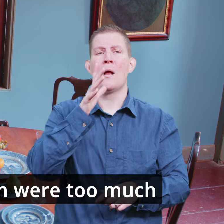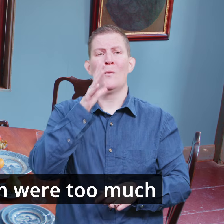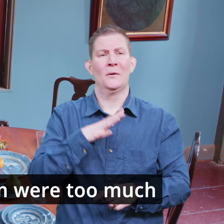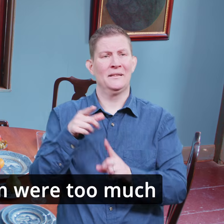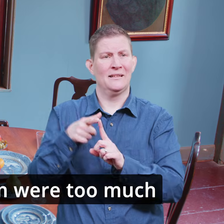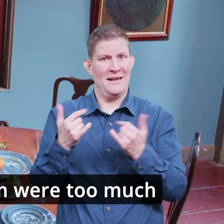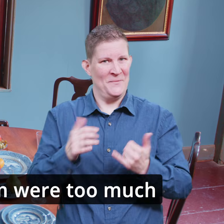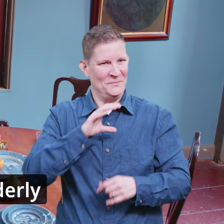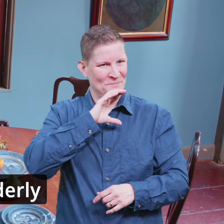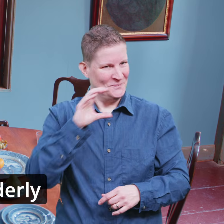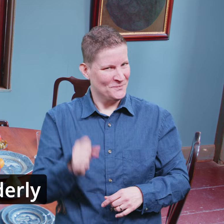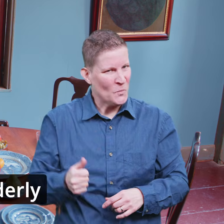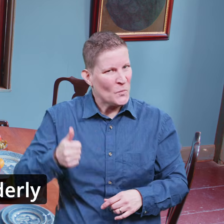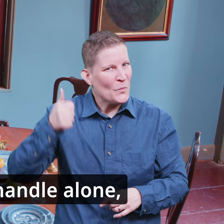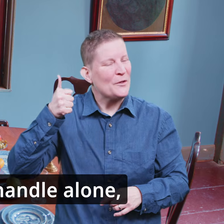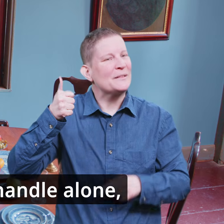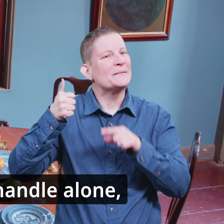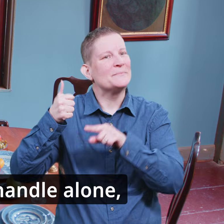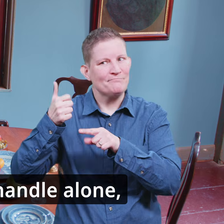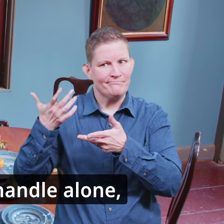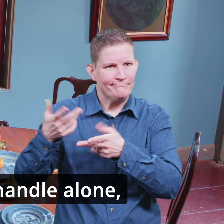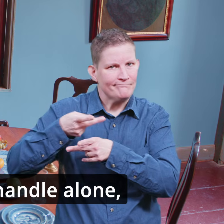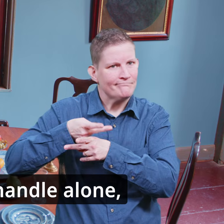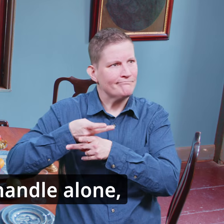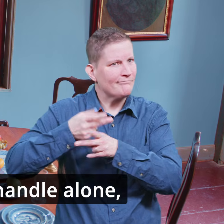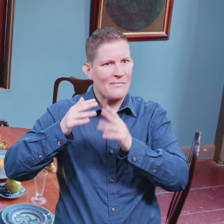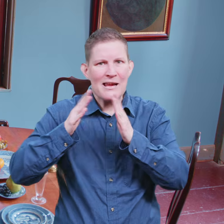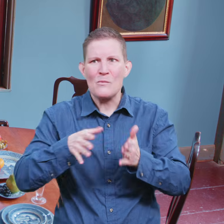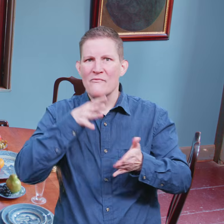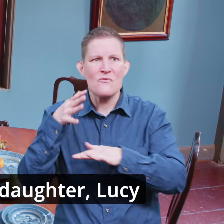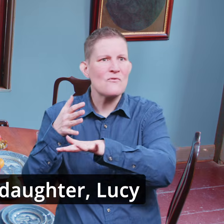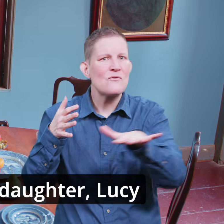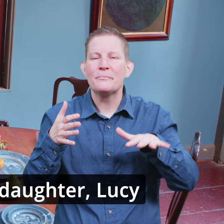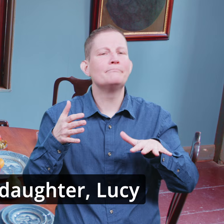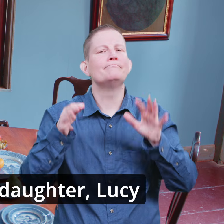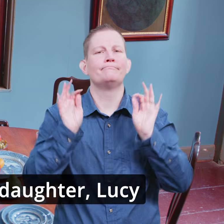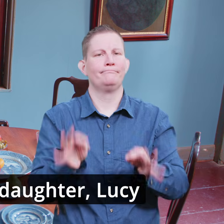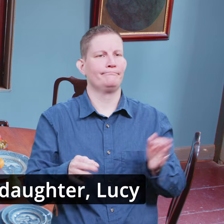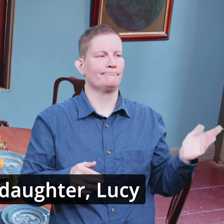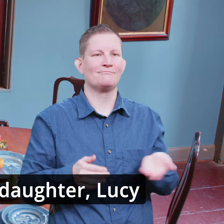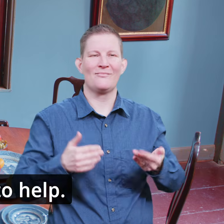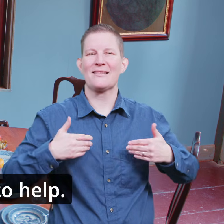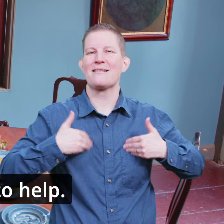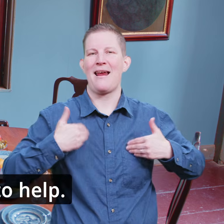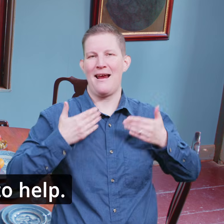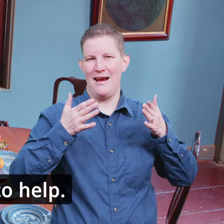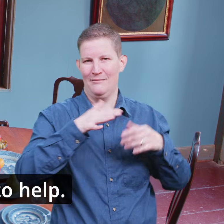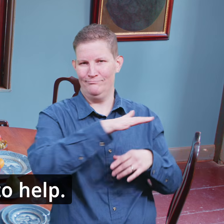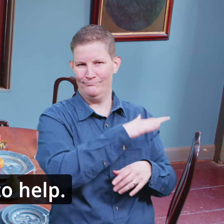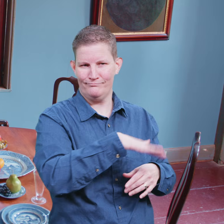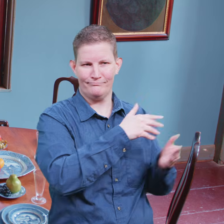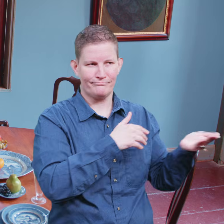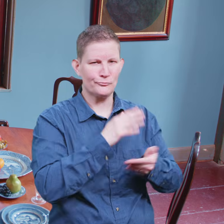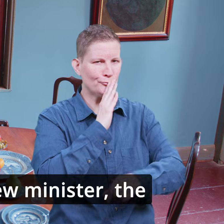Because the house and farm were too much work for the elderly Elizabeth and Dinah to handle alone, Elizabeth's teenage granddaughter, Lucy Bowes, moved